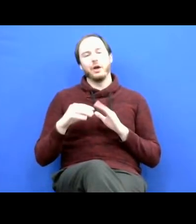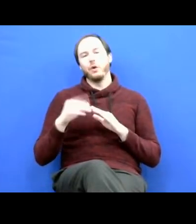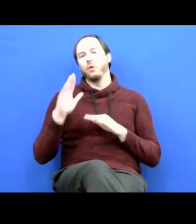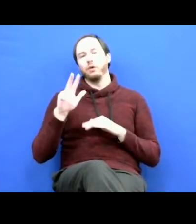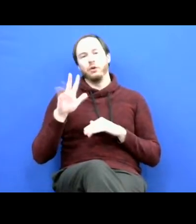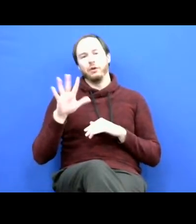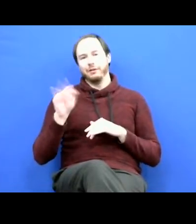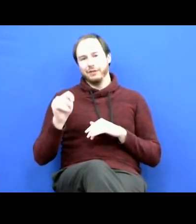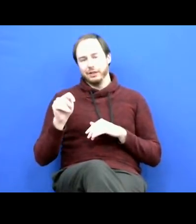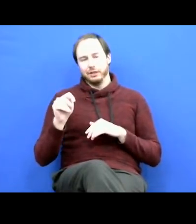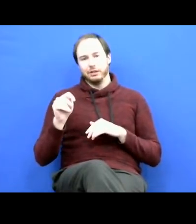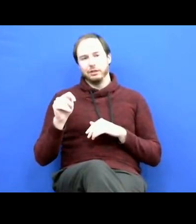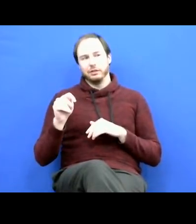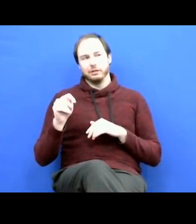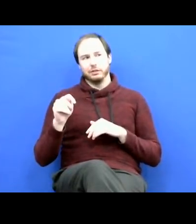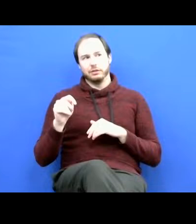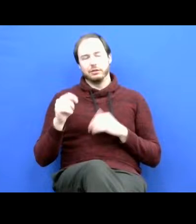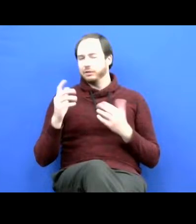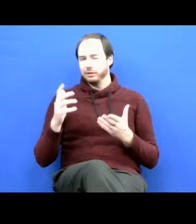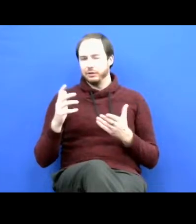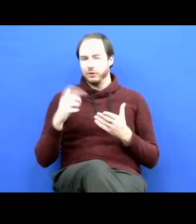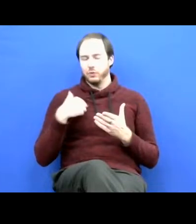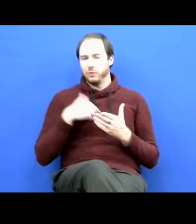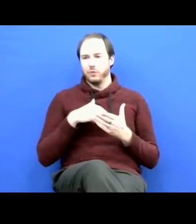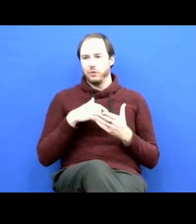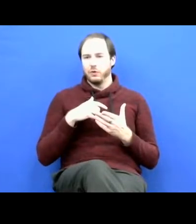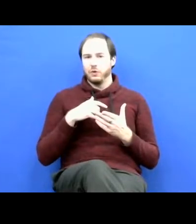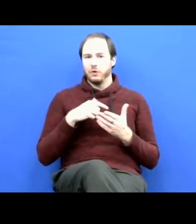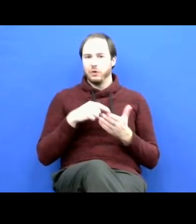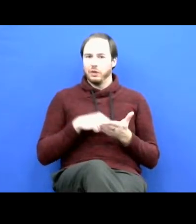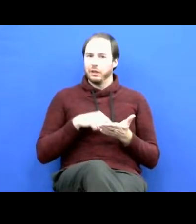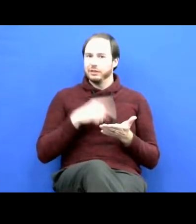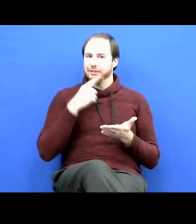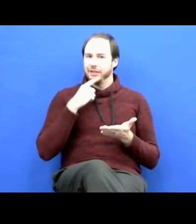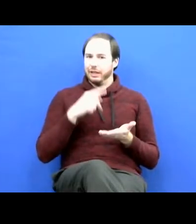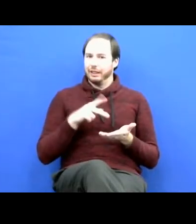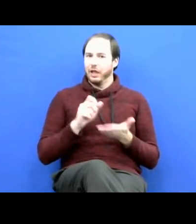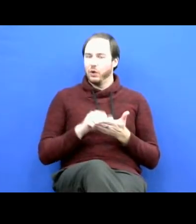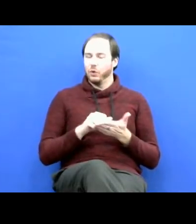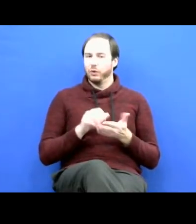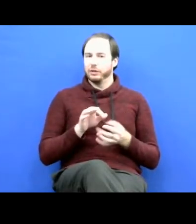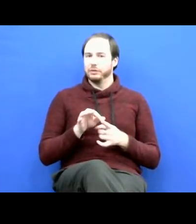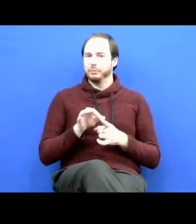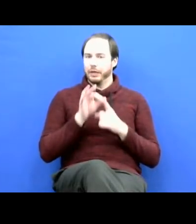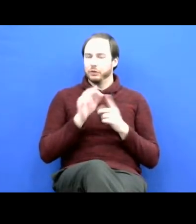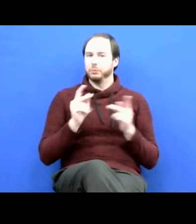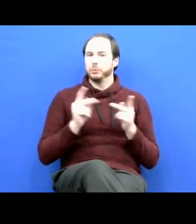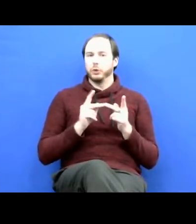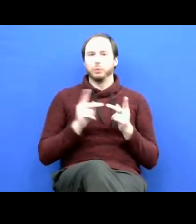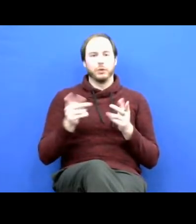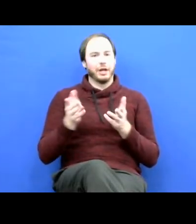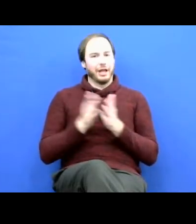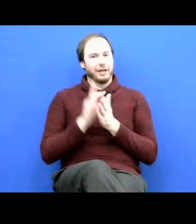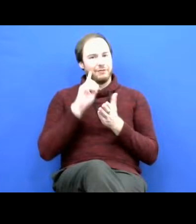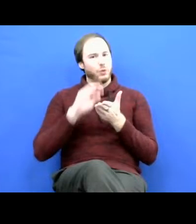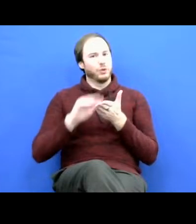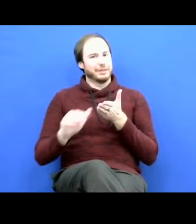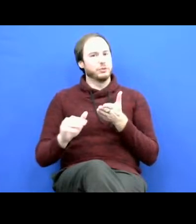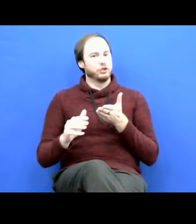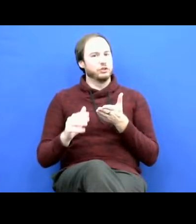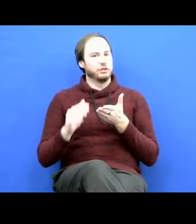feet. Because that's what we say that is allowed, right? They're asking for an exception.